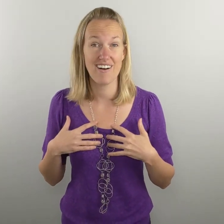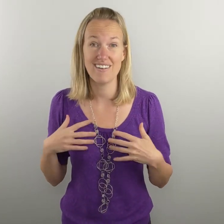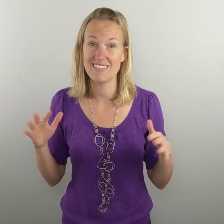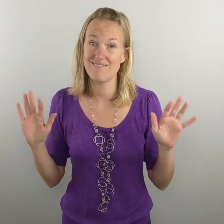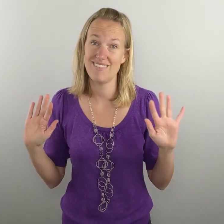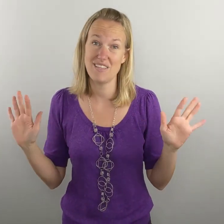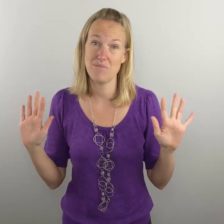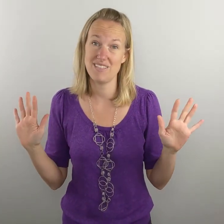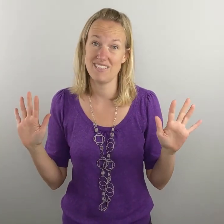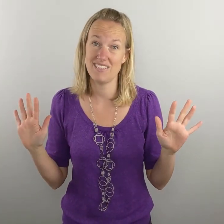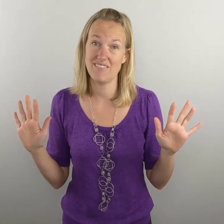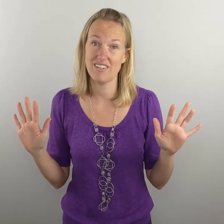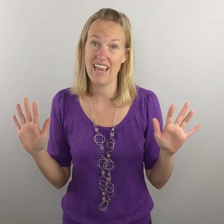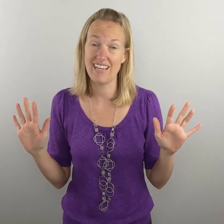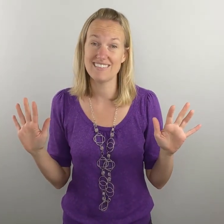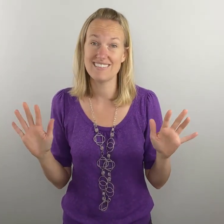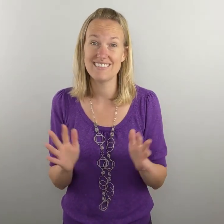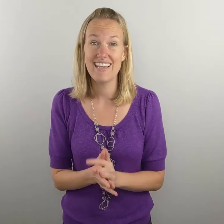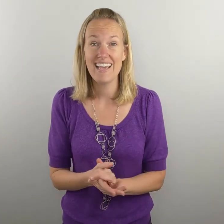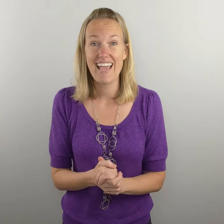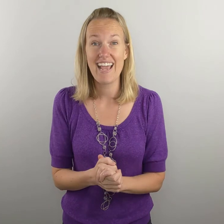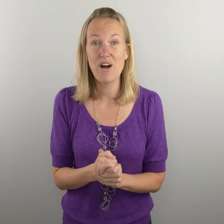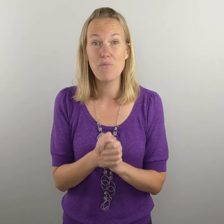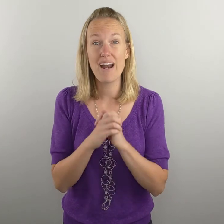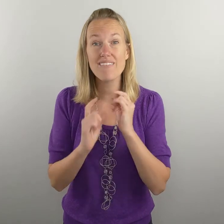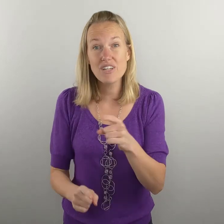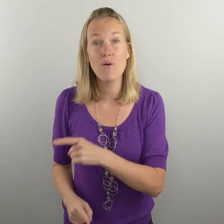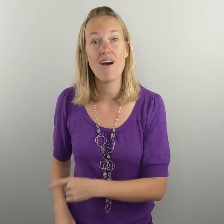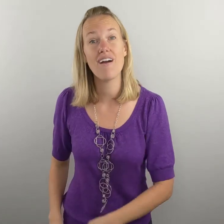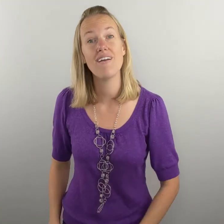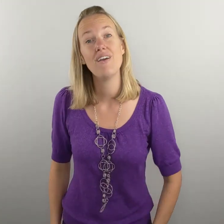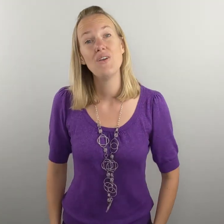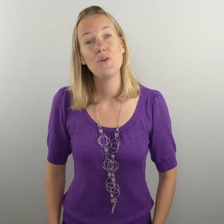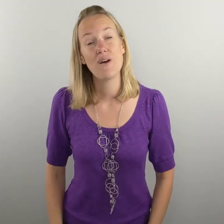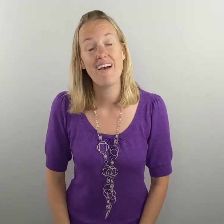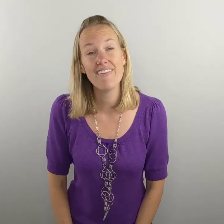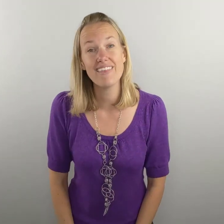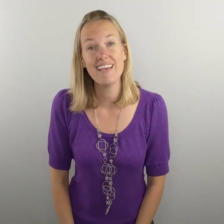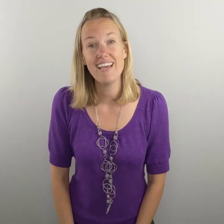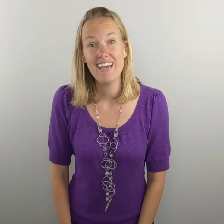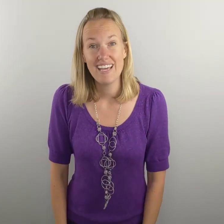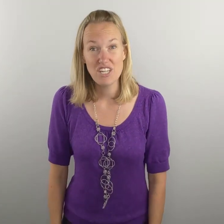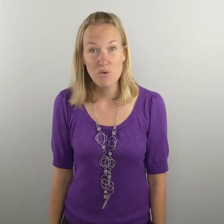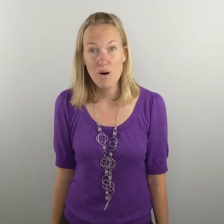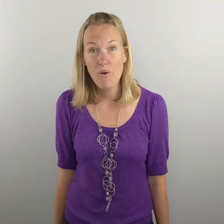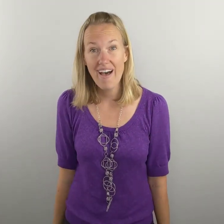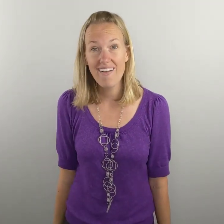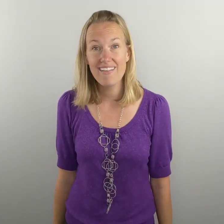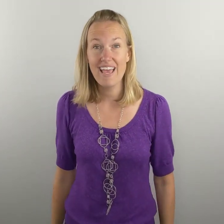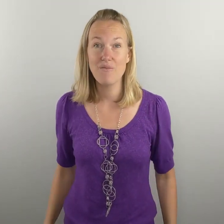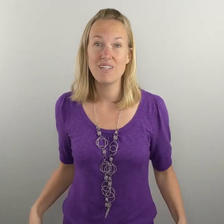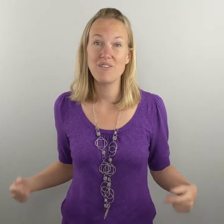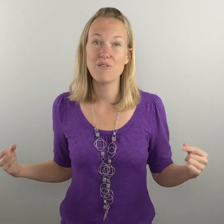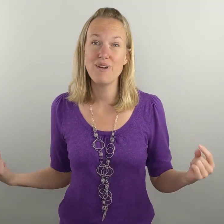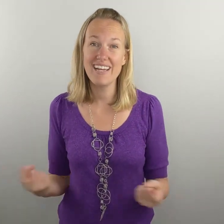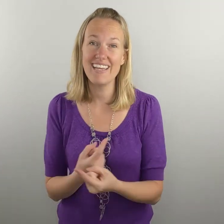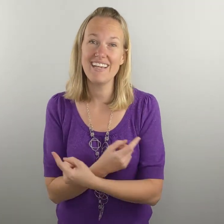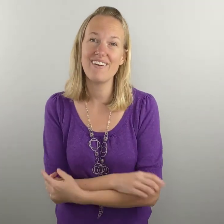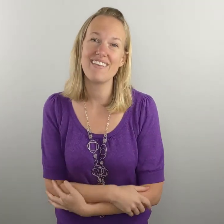heart than the position of your hands. Hey, I hope wherever you are healthy and you are well. And when you're ready, go to that